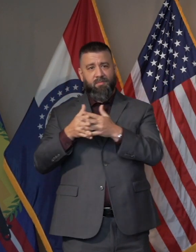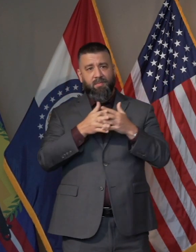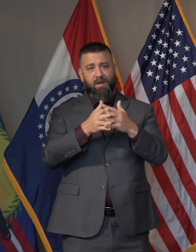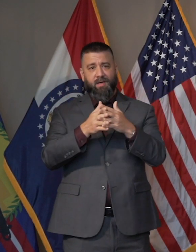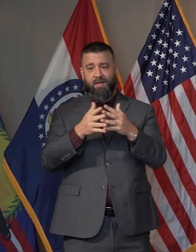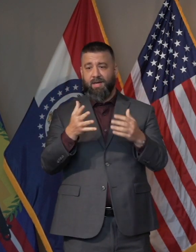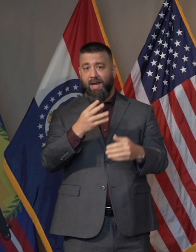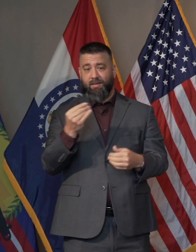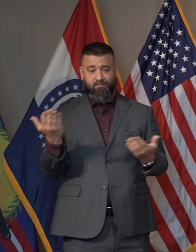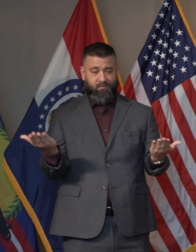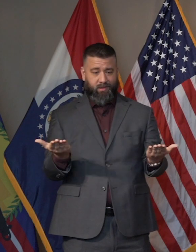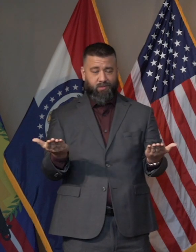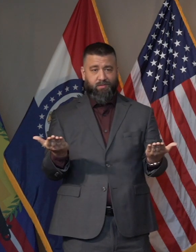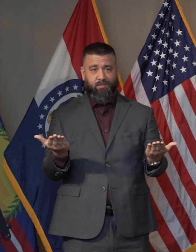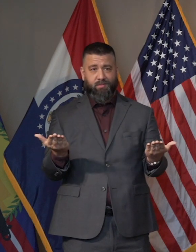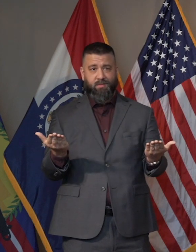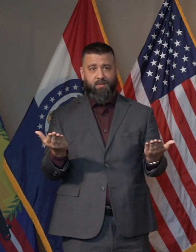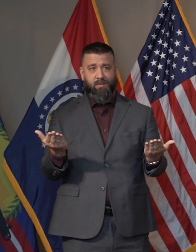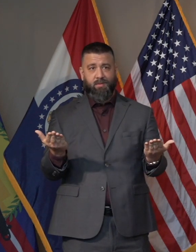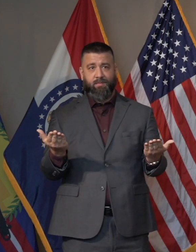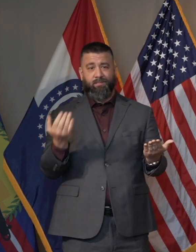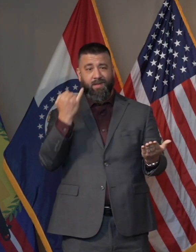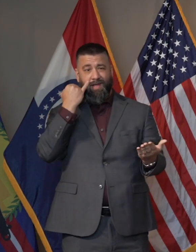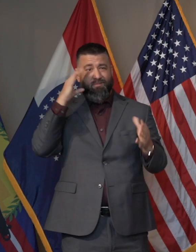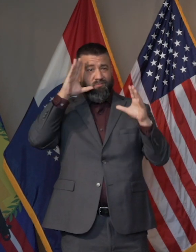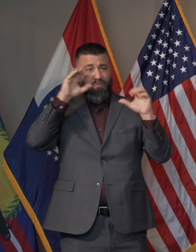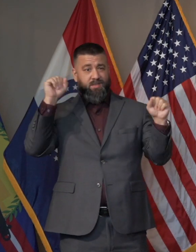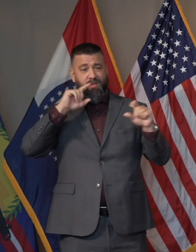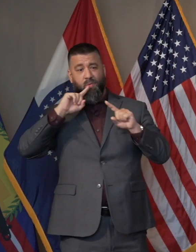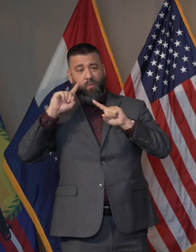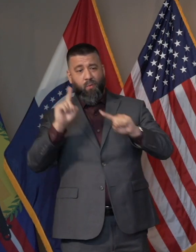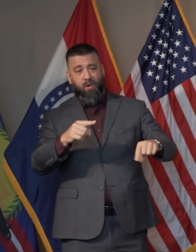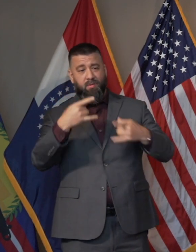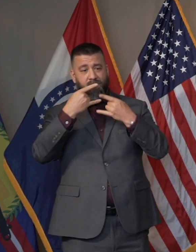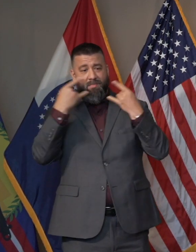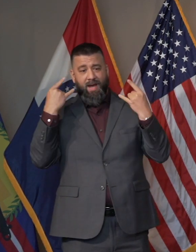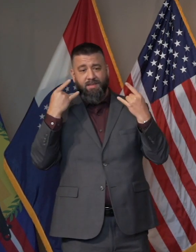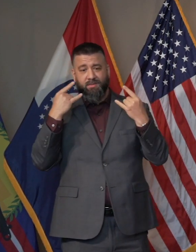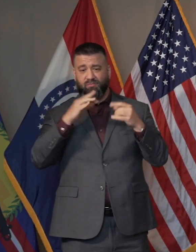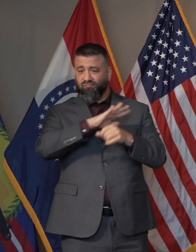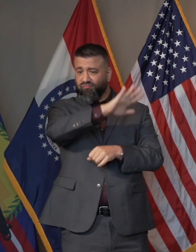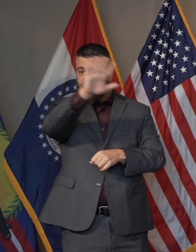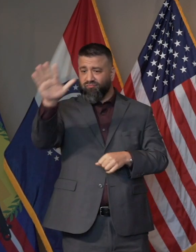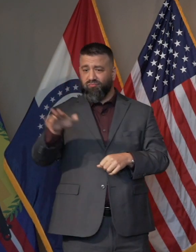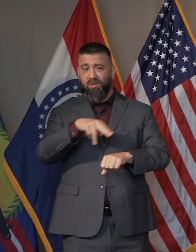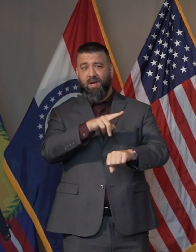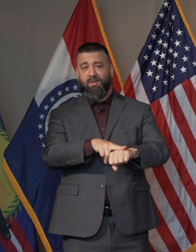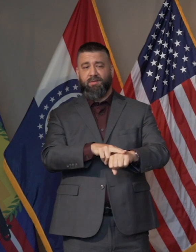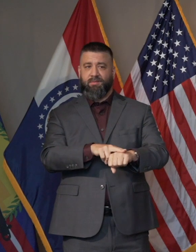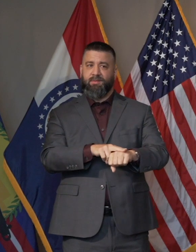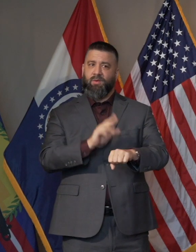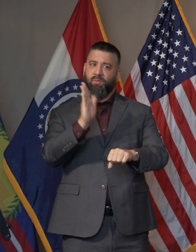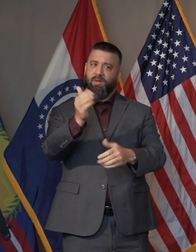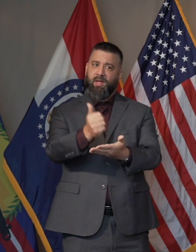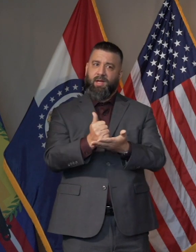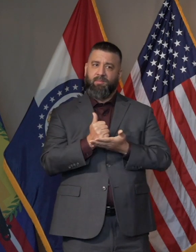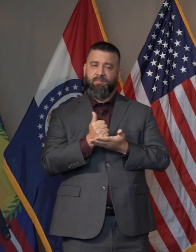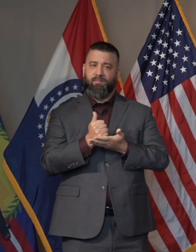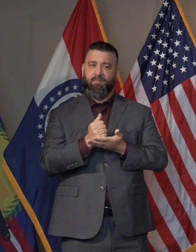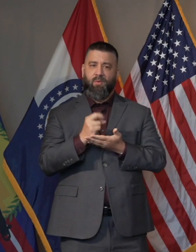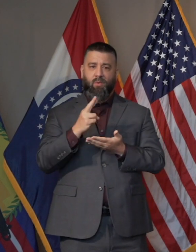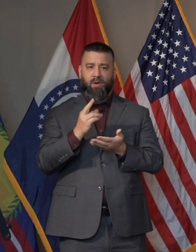community. A national masking order early on would have helped us a great deal. Even a national strategy